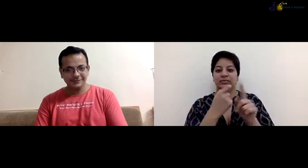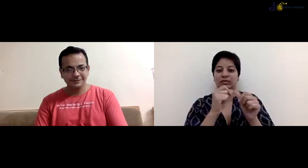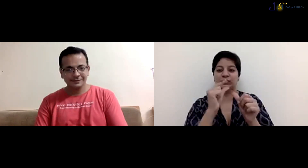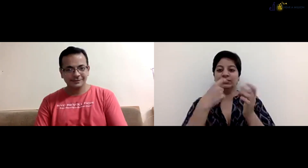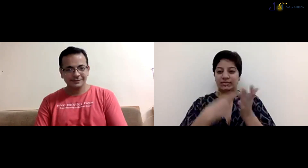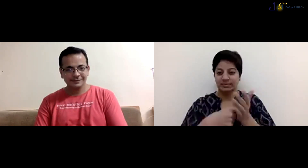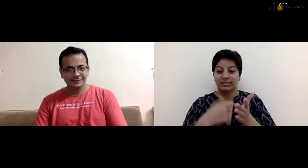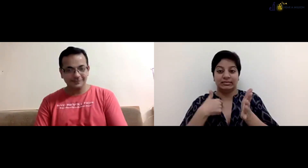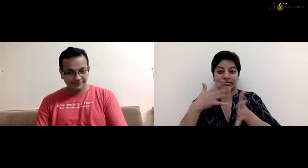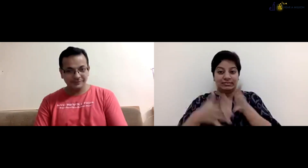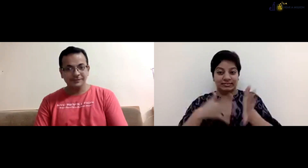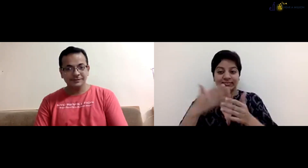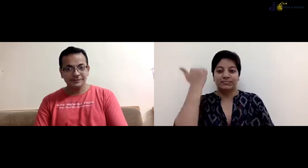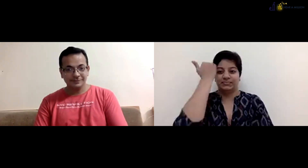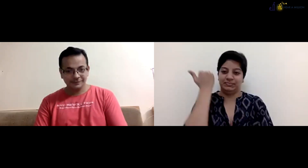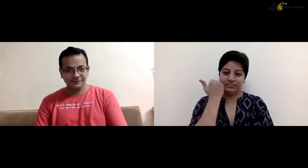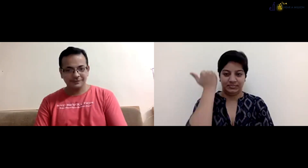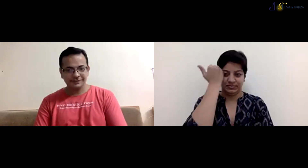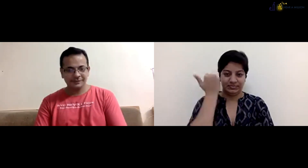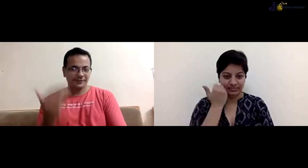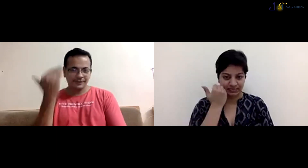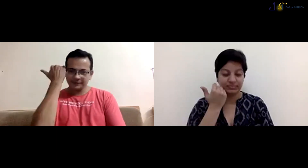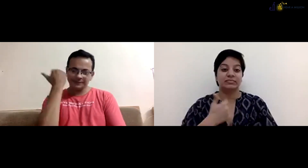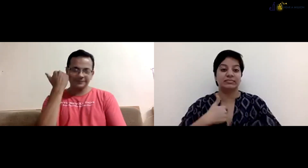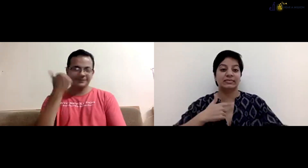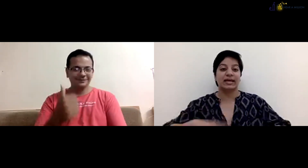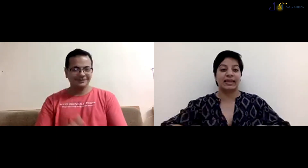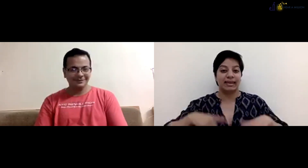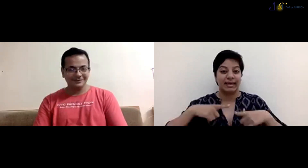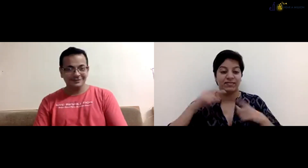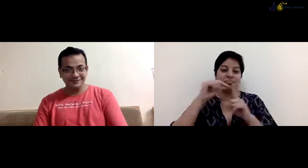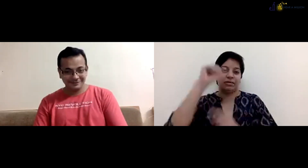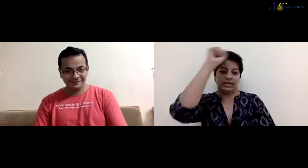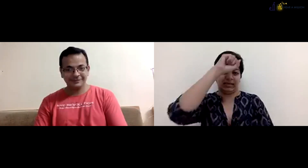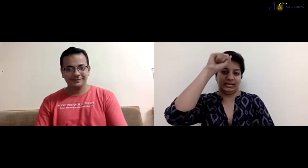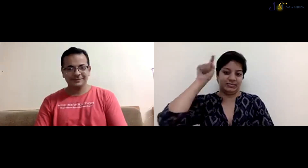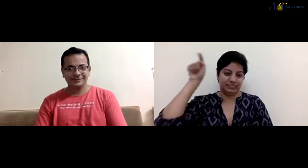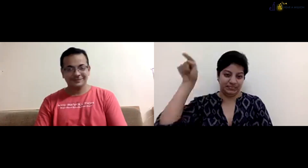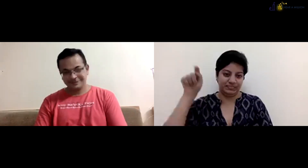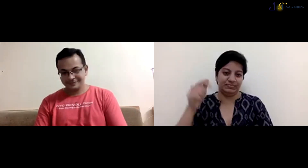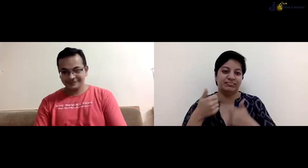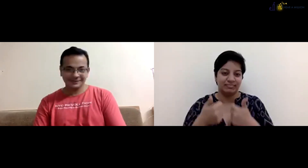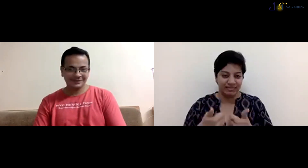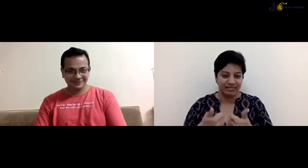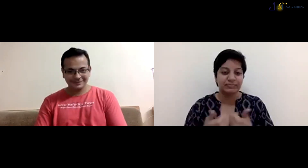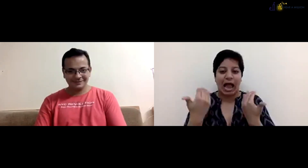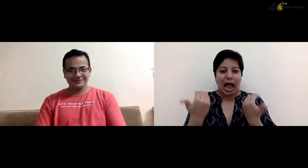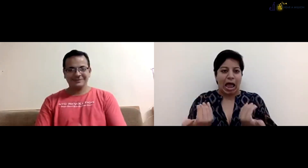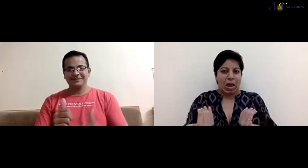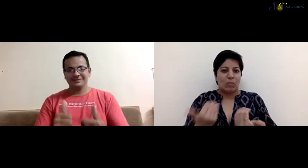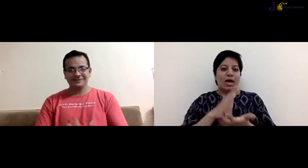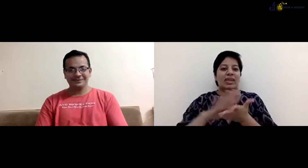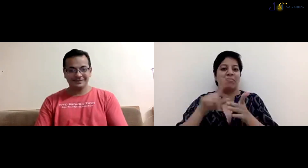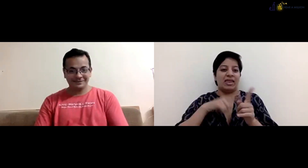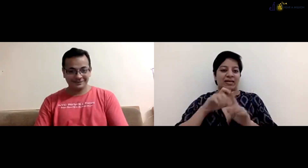Ravneet, Ravneet, Kaur, Ravneet Kaur. This is my sign name. Okay. I'm from Punjab.